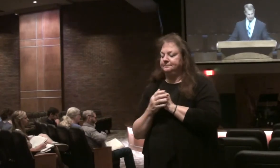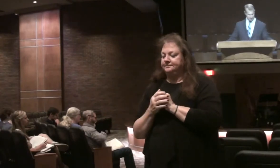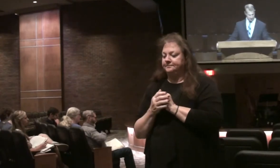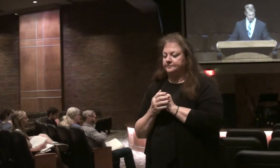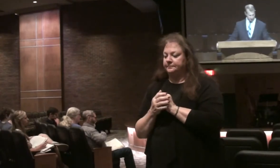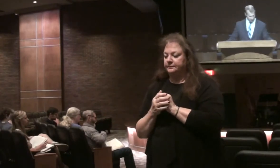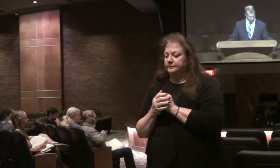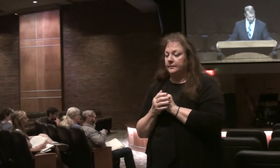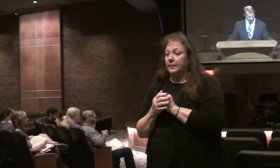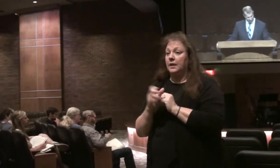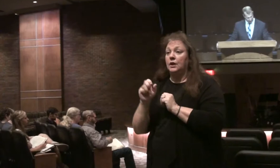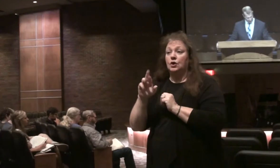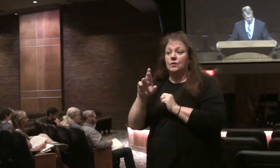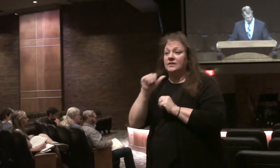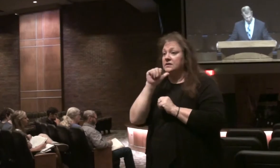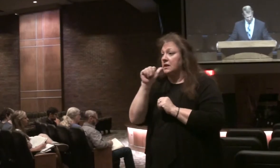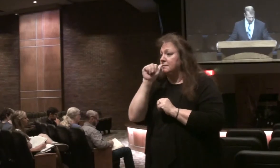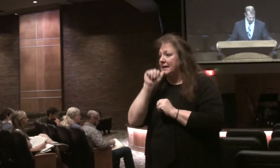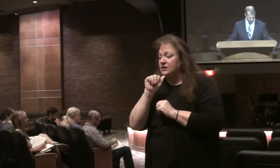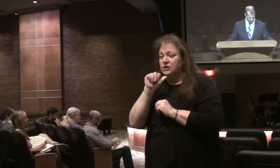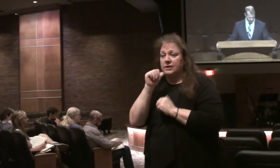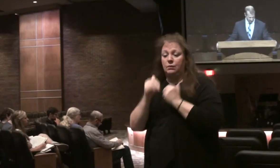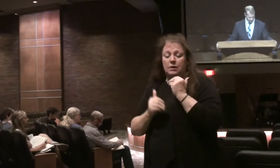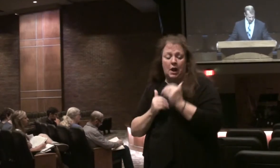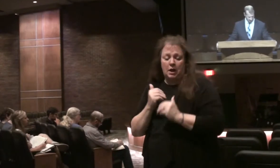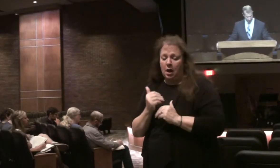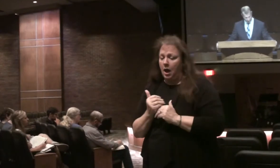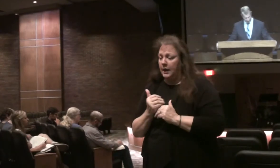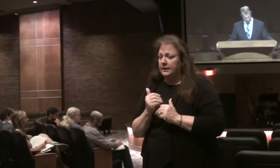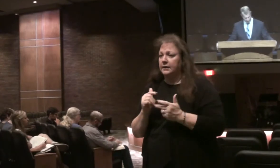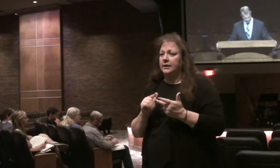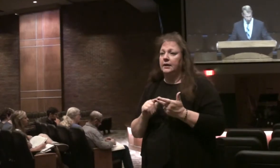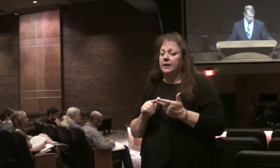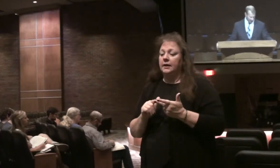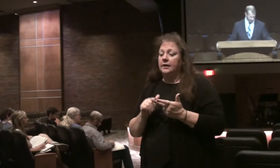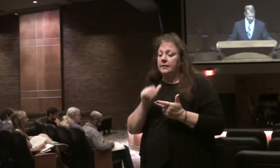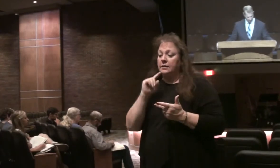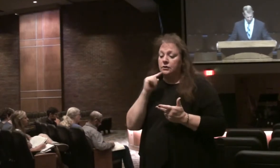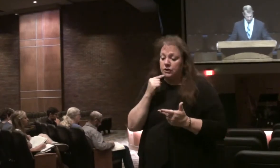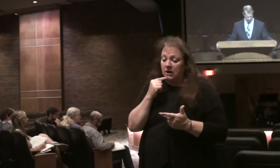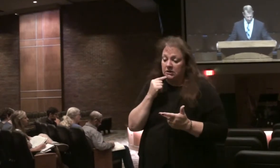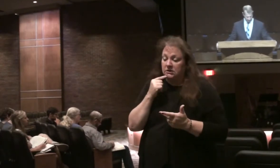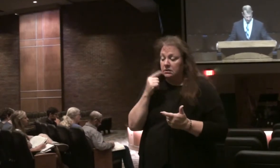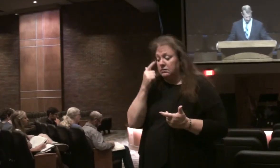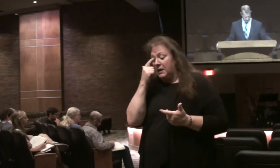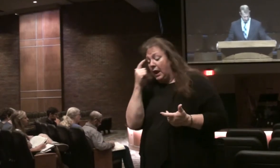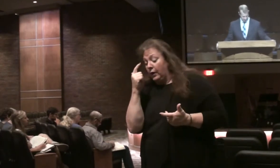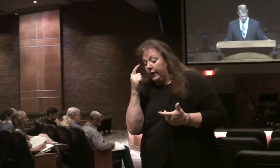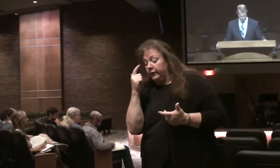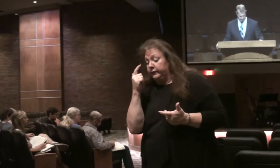13. The Corinthians are not patient. They're not kind. They are jealous. They do brag. They are arrogant.